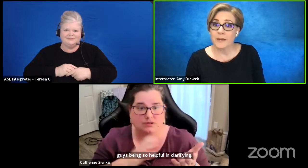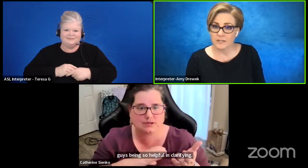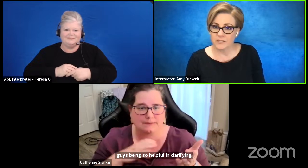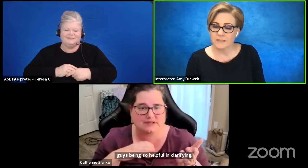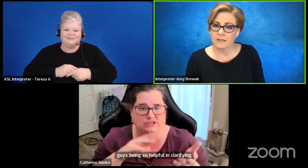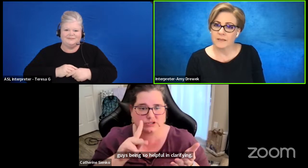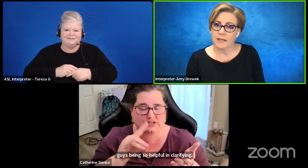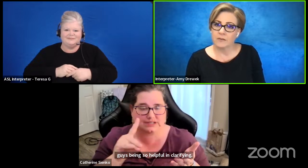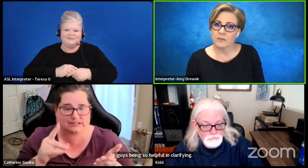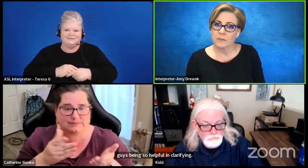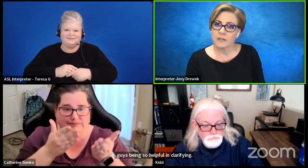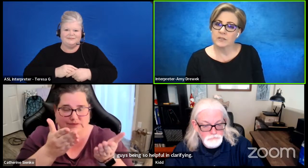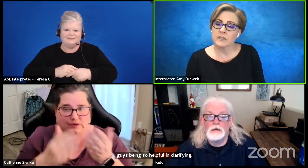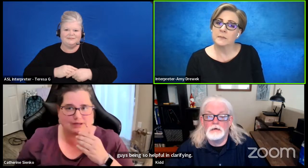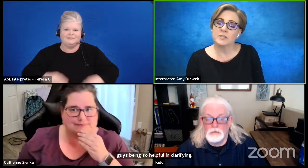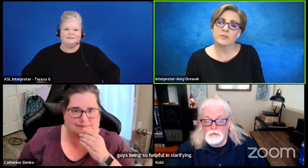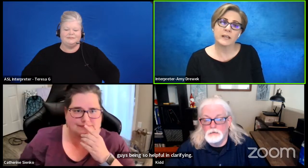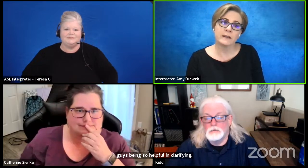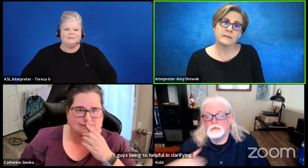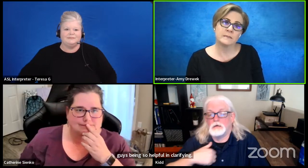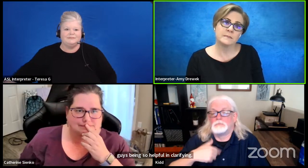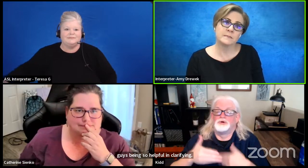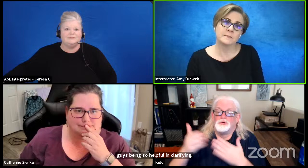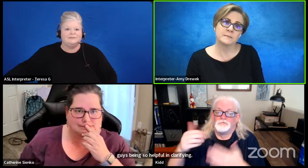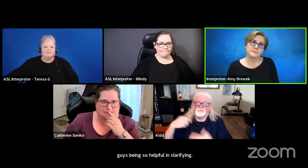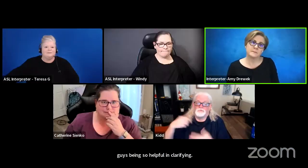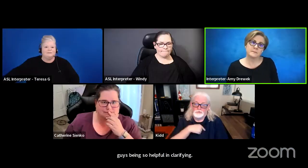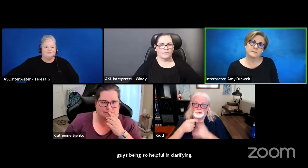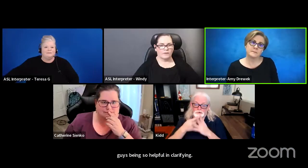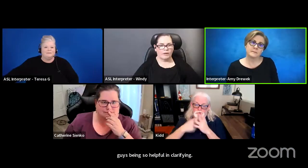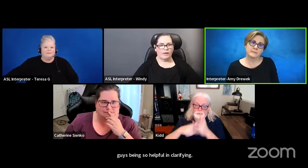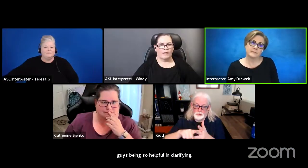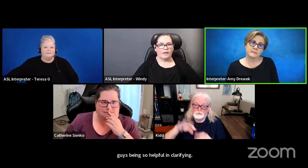We appreciate your patience and thank you so much. Commissioner Kidd.